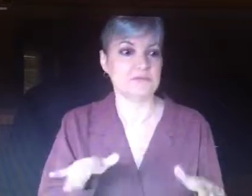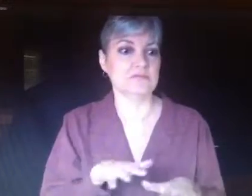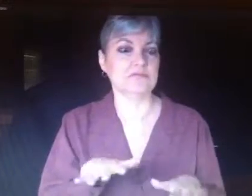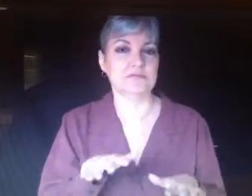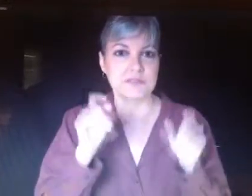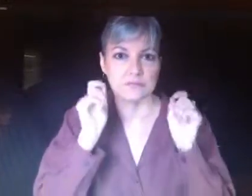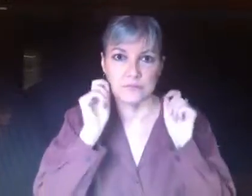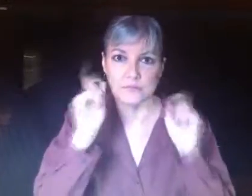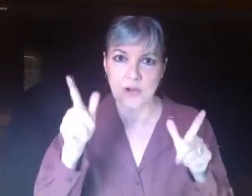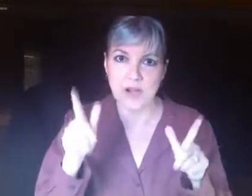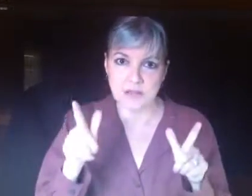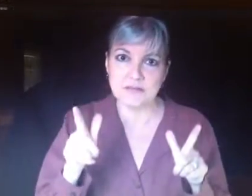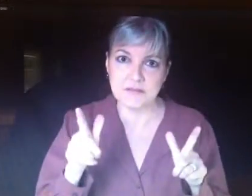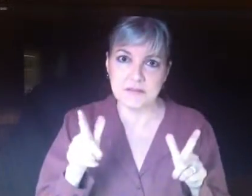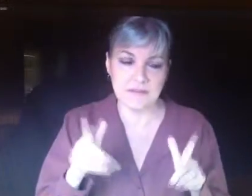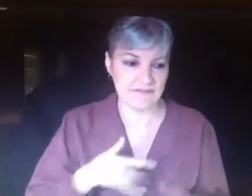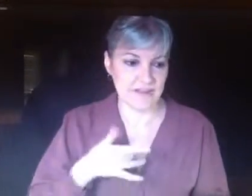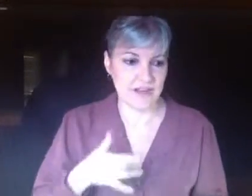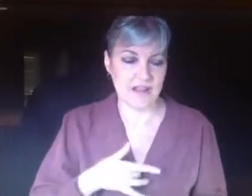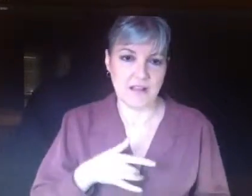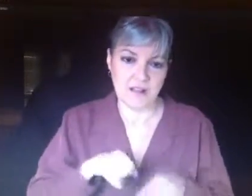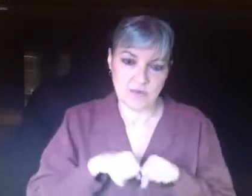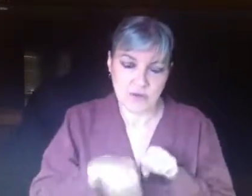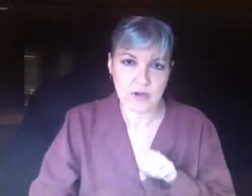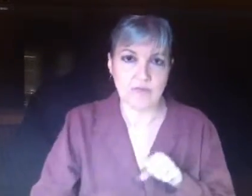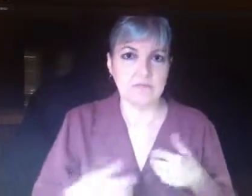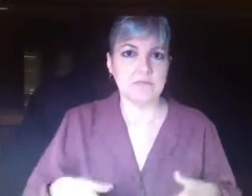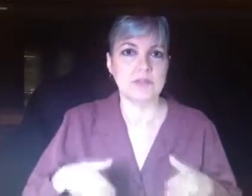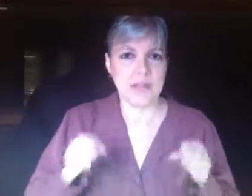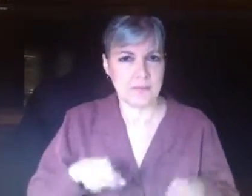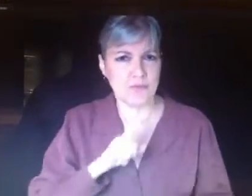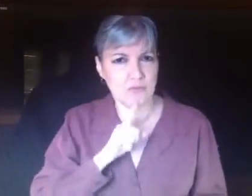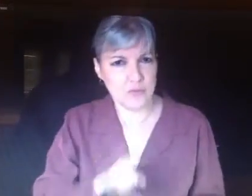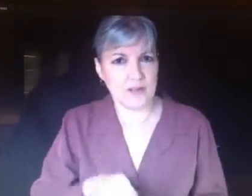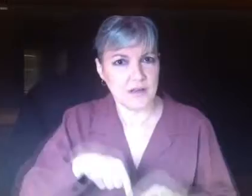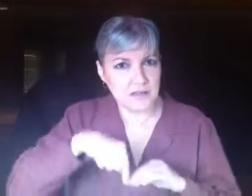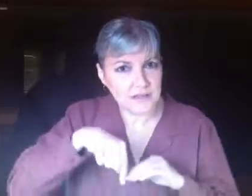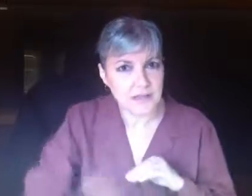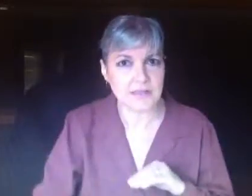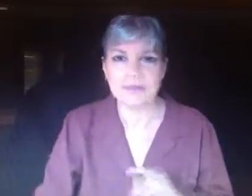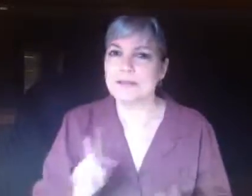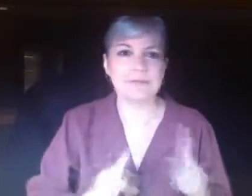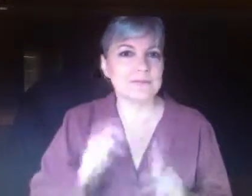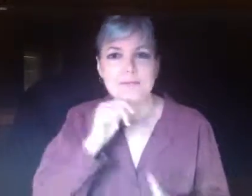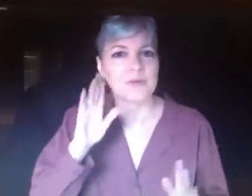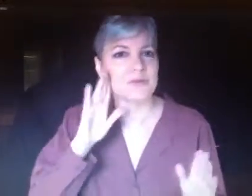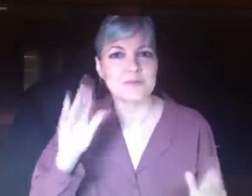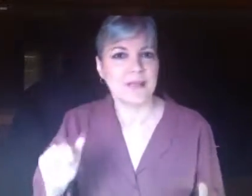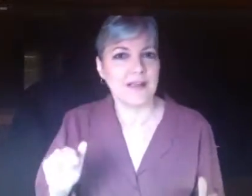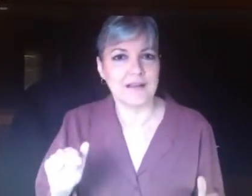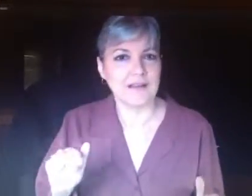when a pet has passed away, the first thing that happens is a lot of people are shocked. They can't believe that it's really happened.